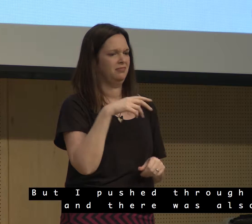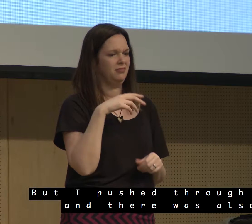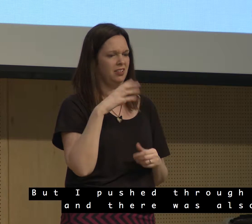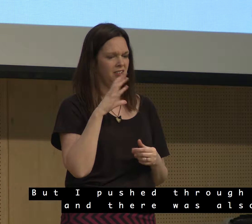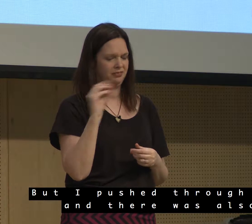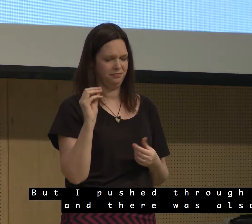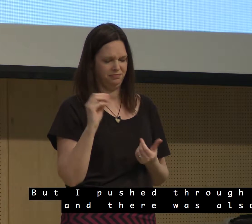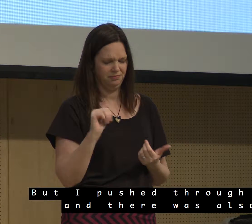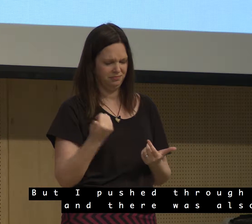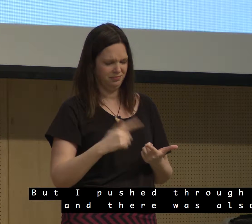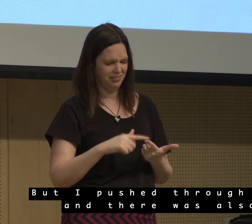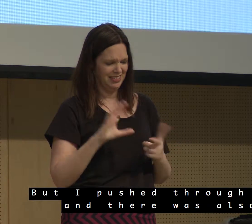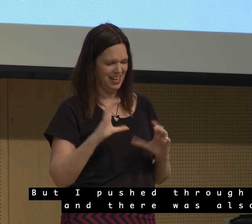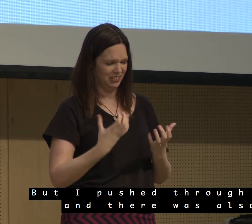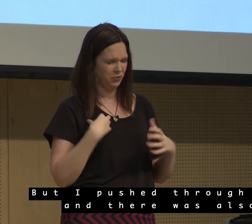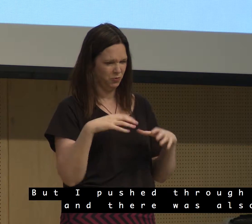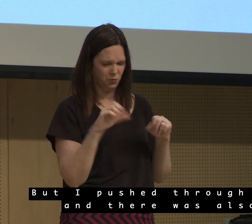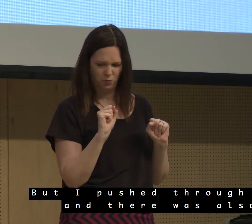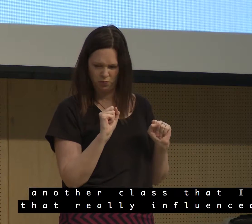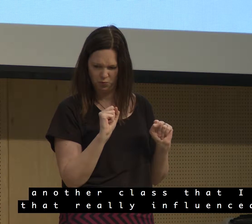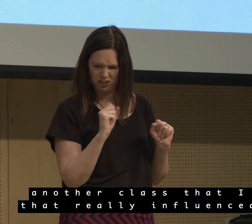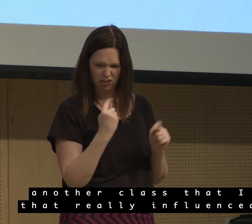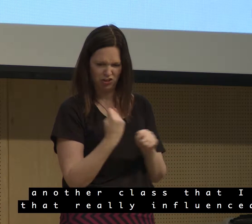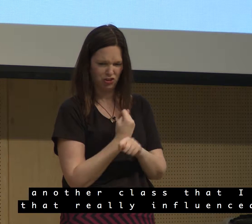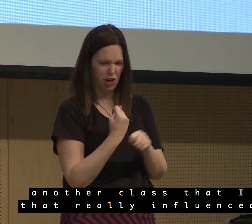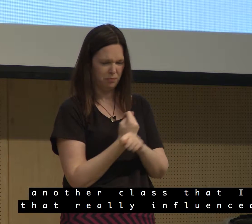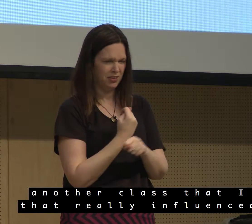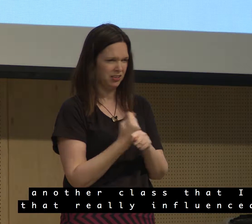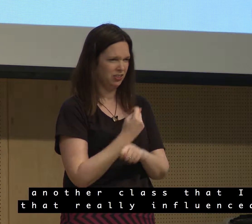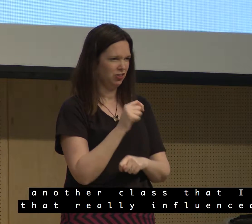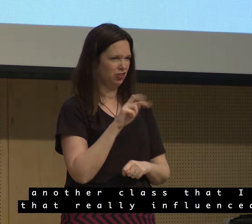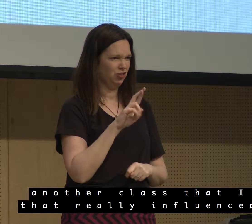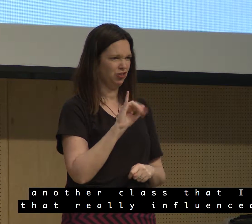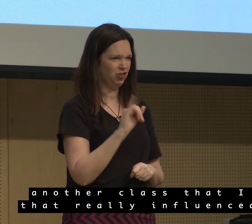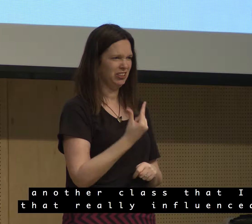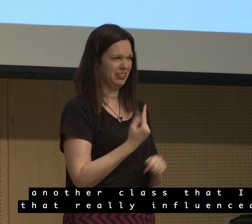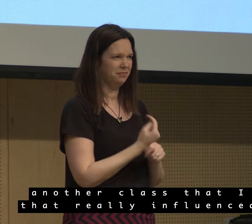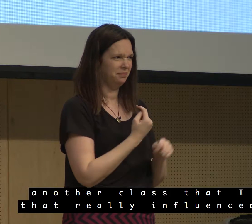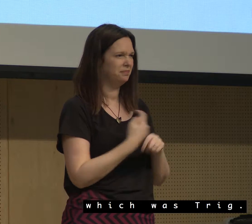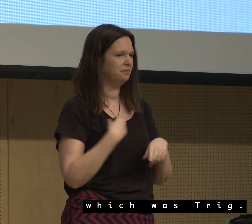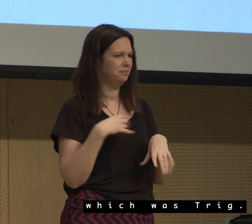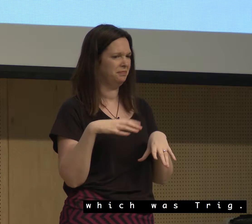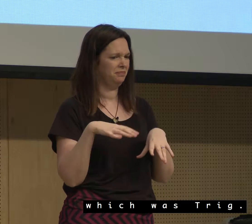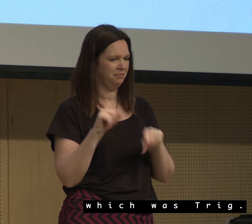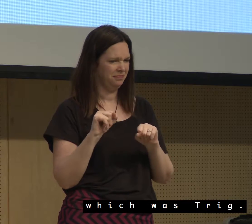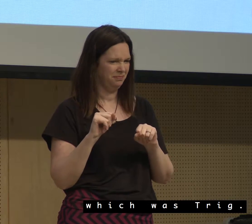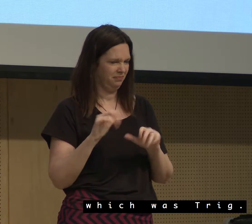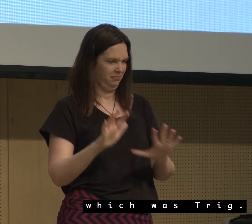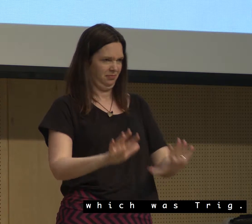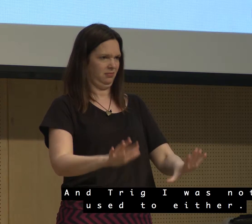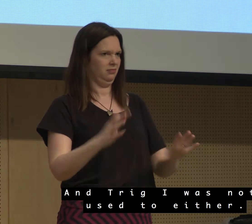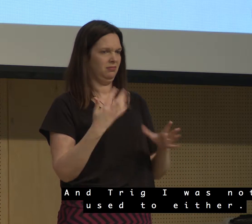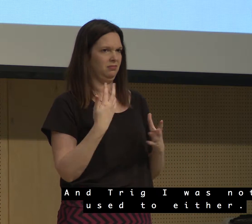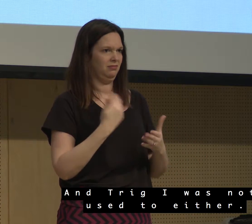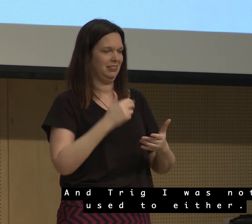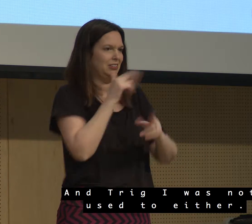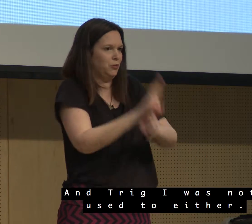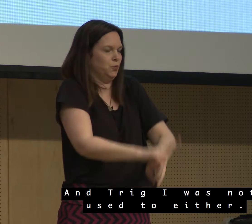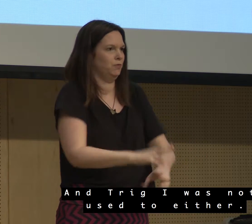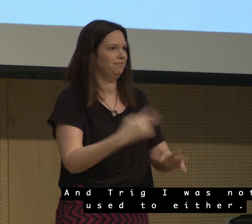I pushed through it. And there was also another class that I took that really influenced me, which was trig. And trig